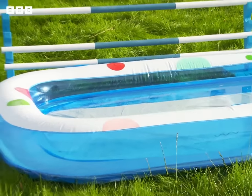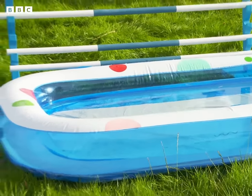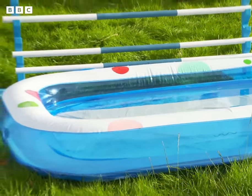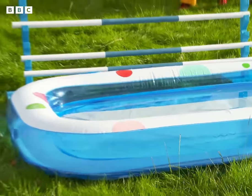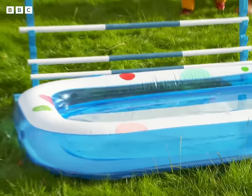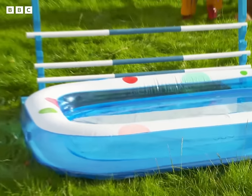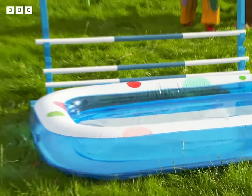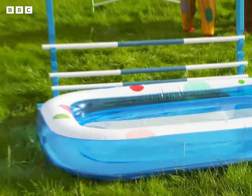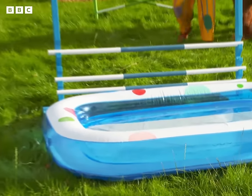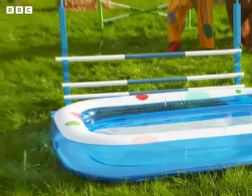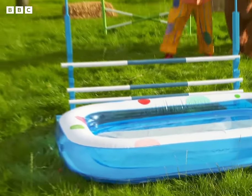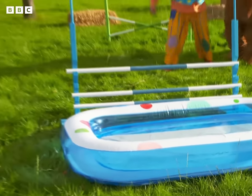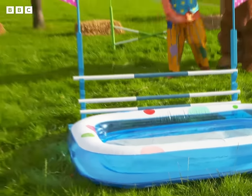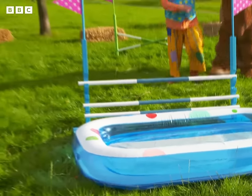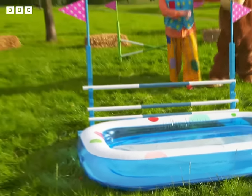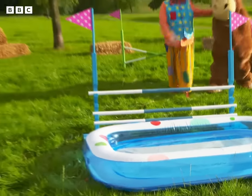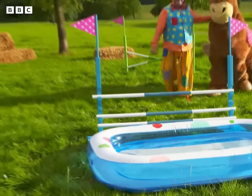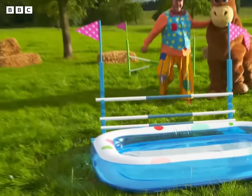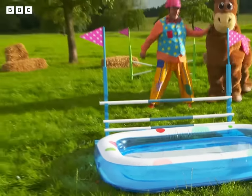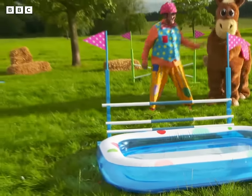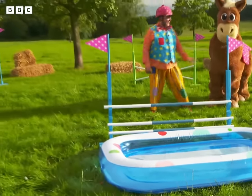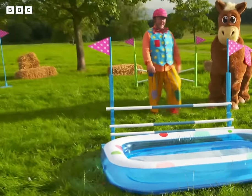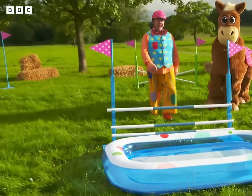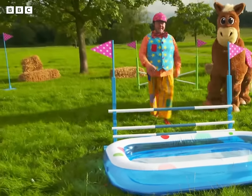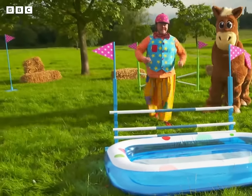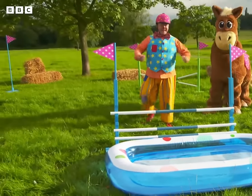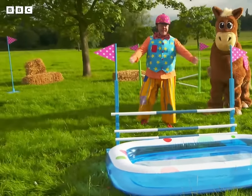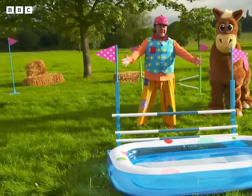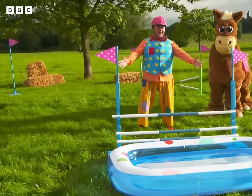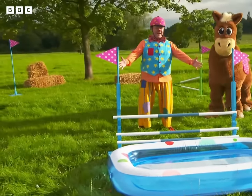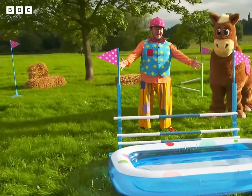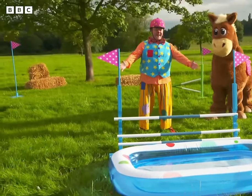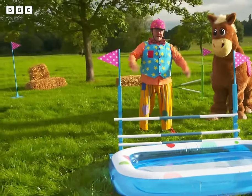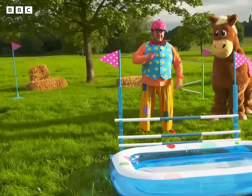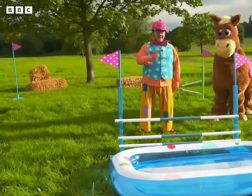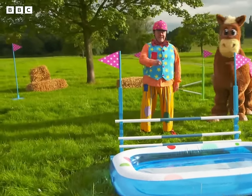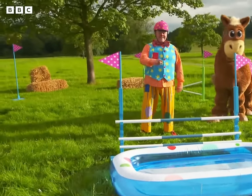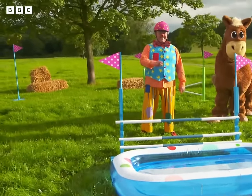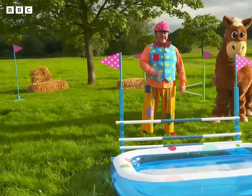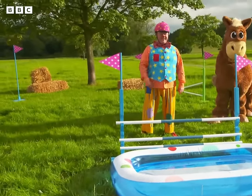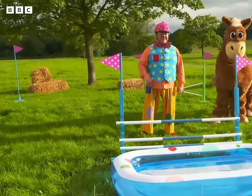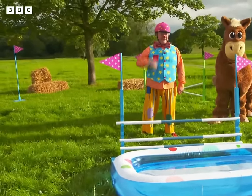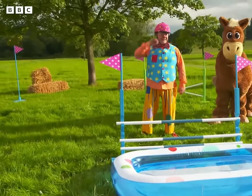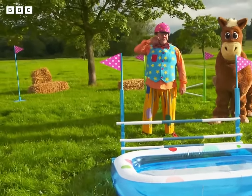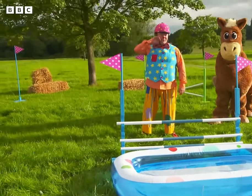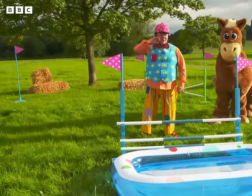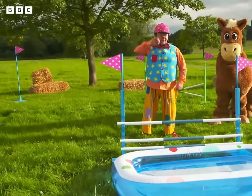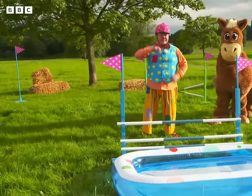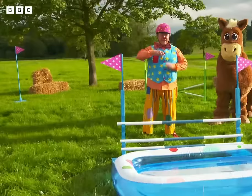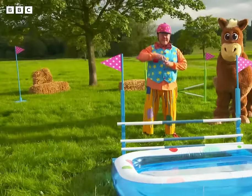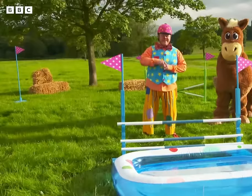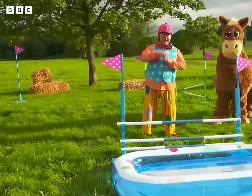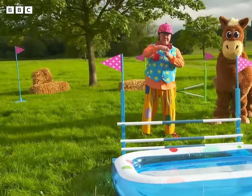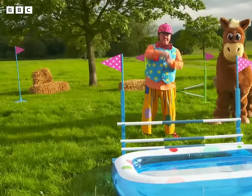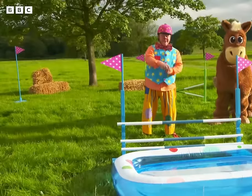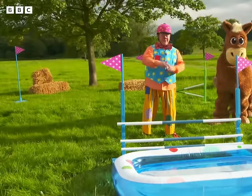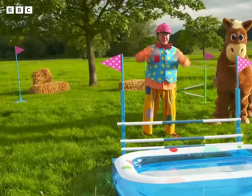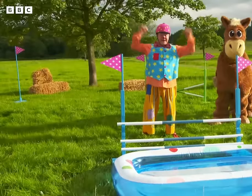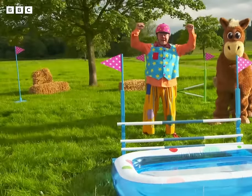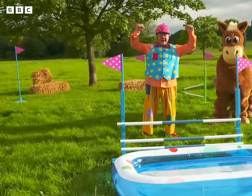Wow, what's that, Mr. Tumble? Ta-da! This is a water jump.